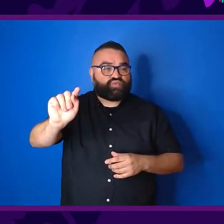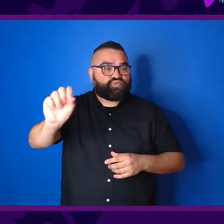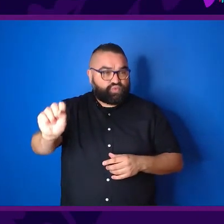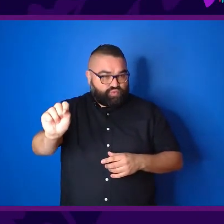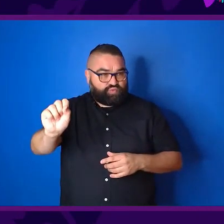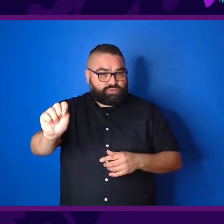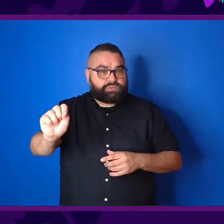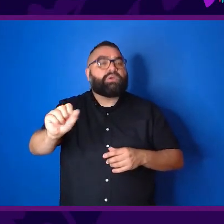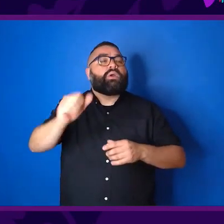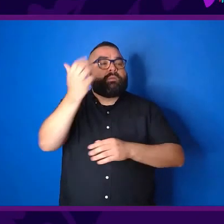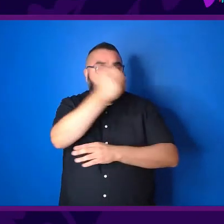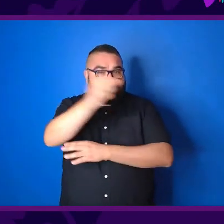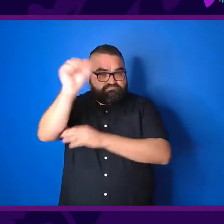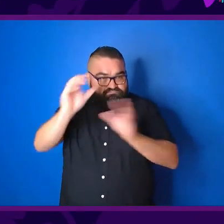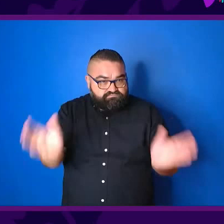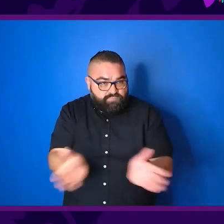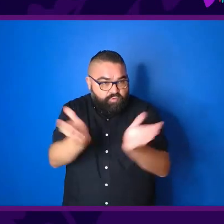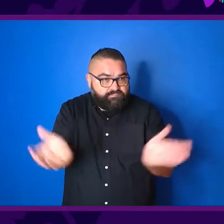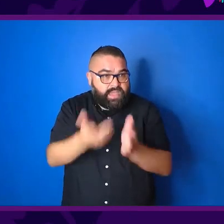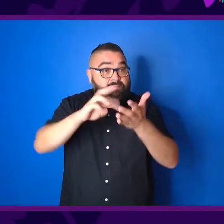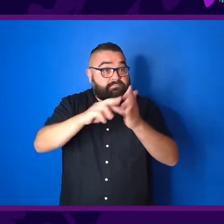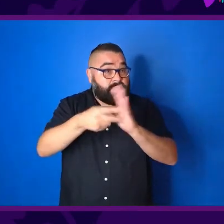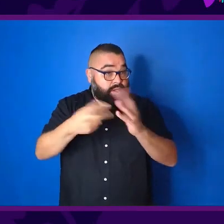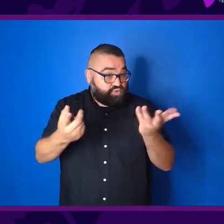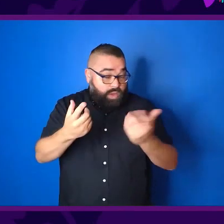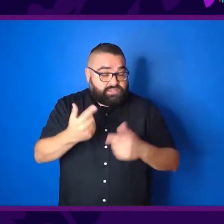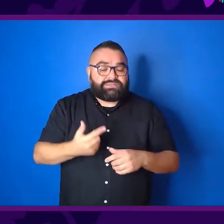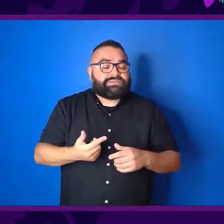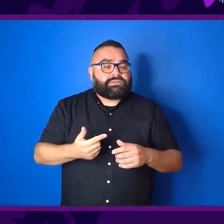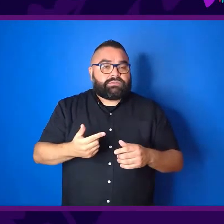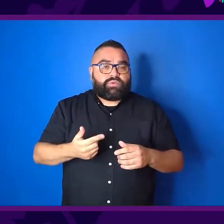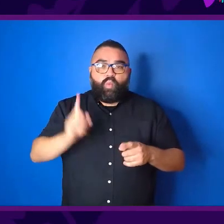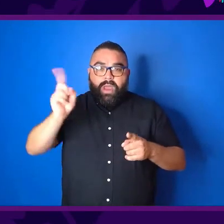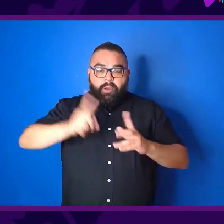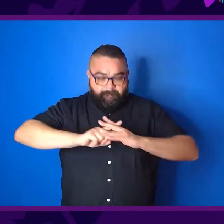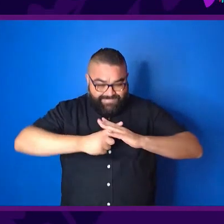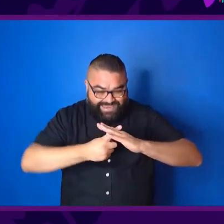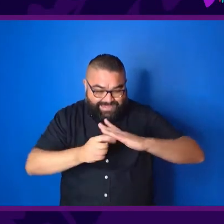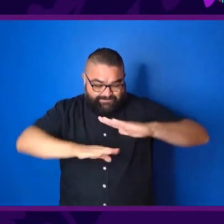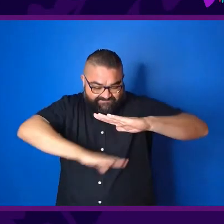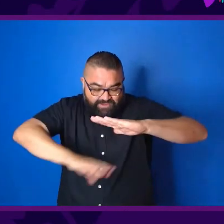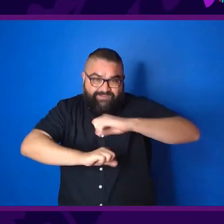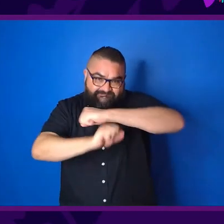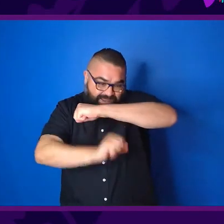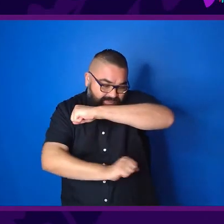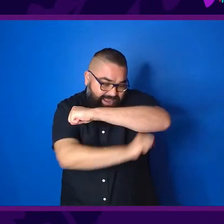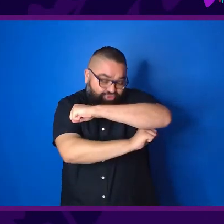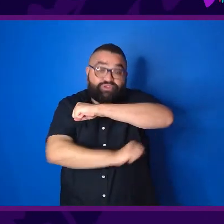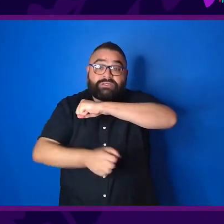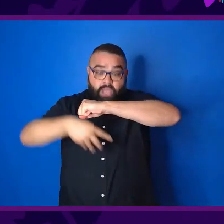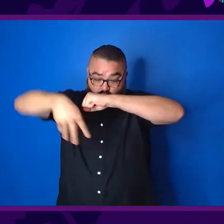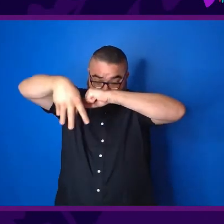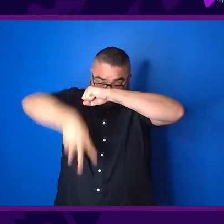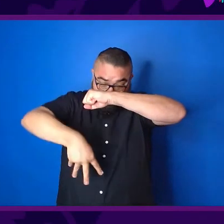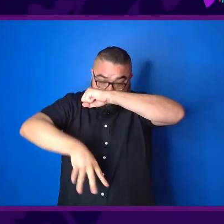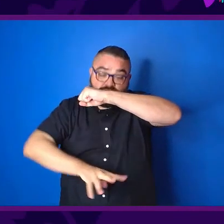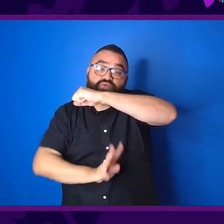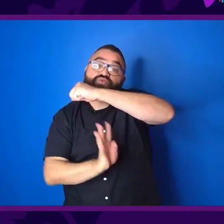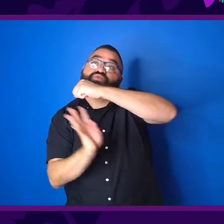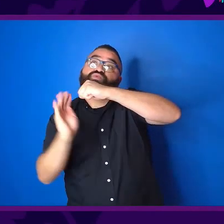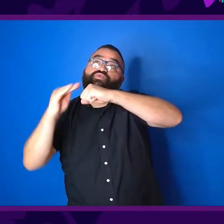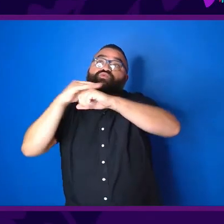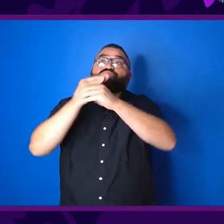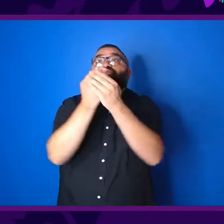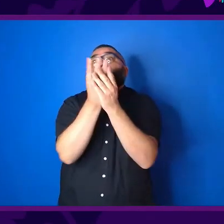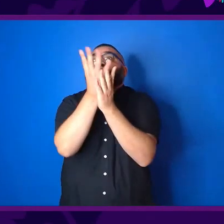that we're at the base, we're at the foundation, and the roots grow up and we grow the movement from the roots.